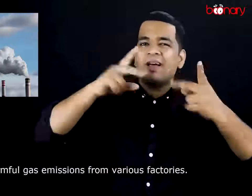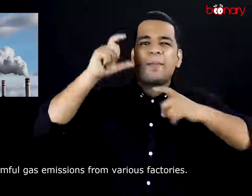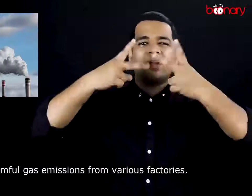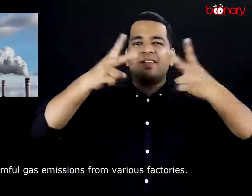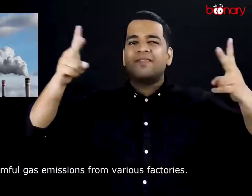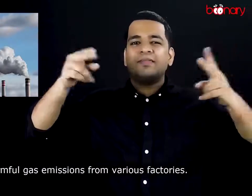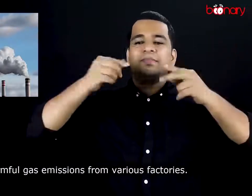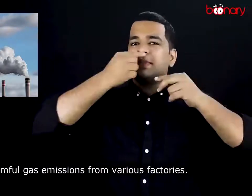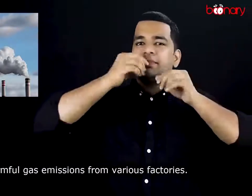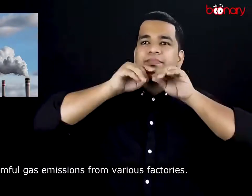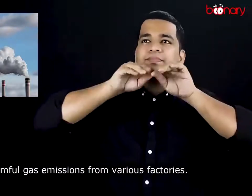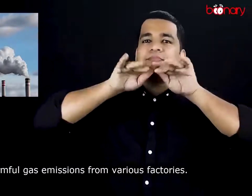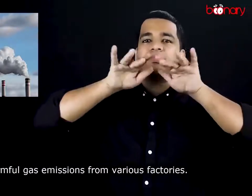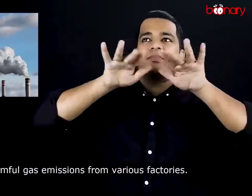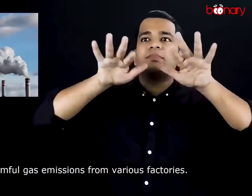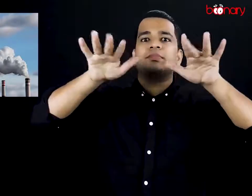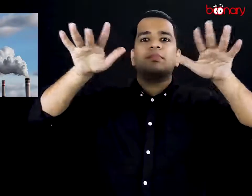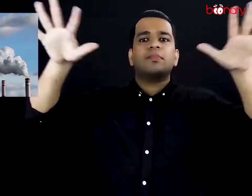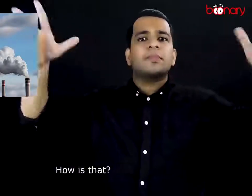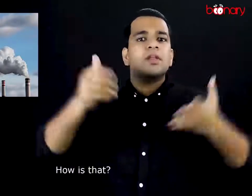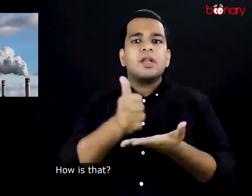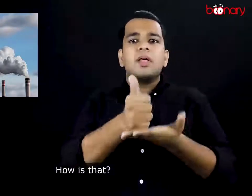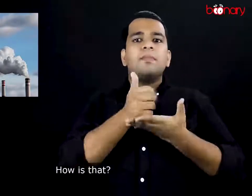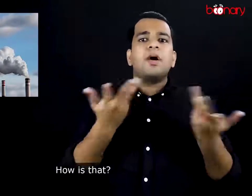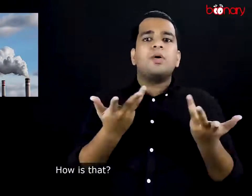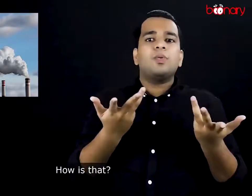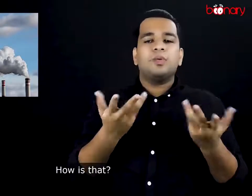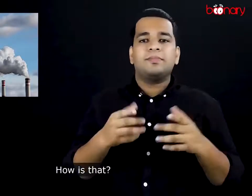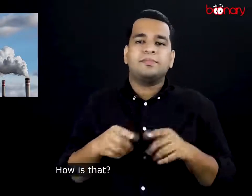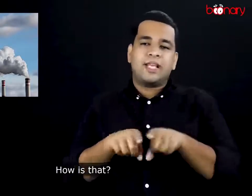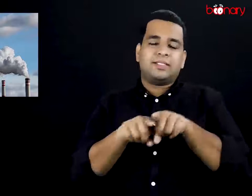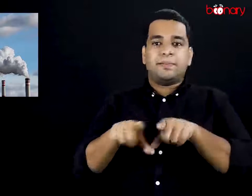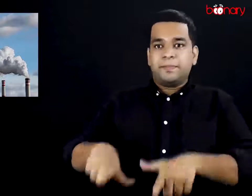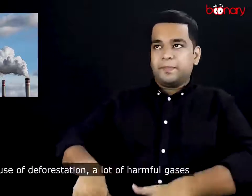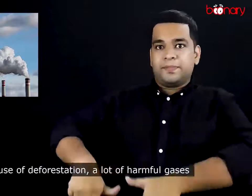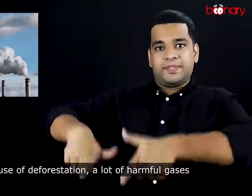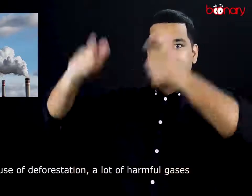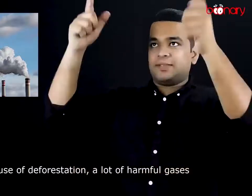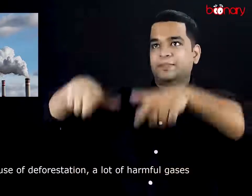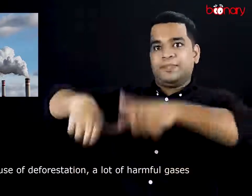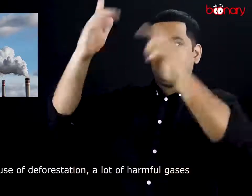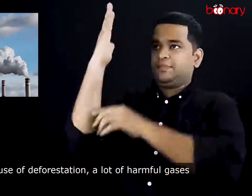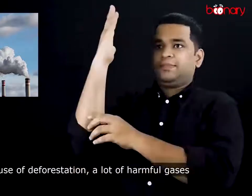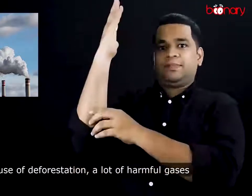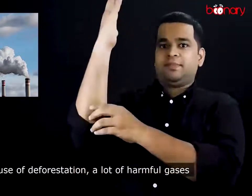from various factories. How is that? Because of